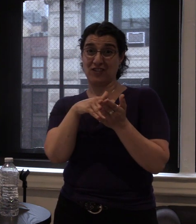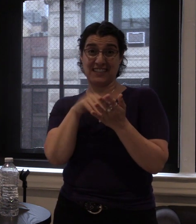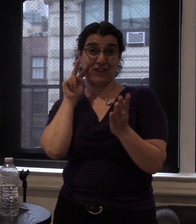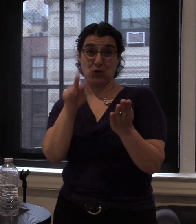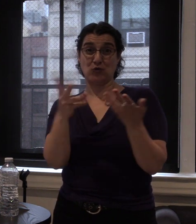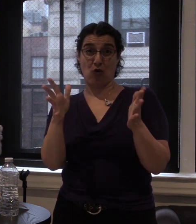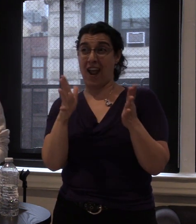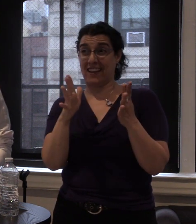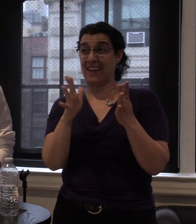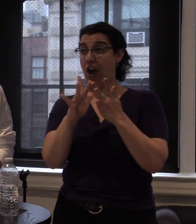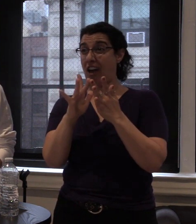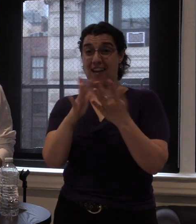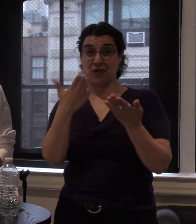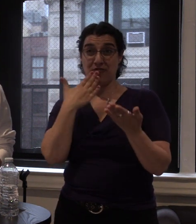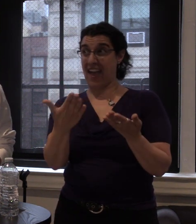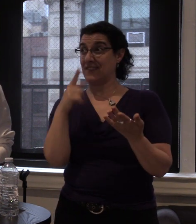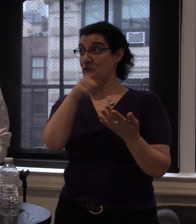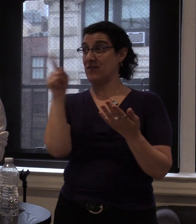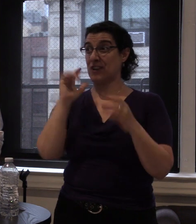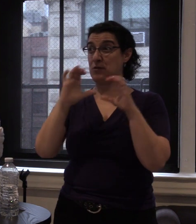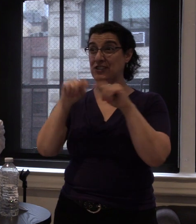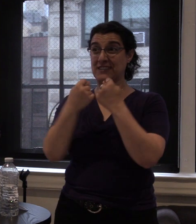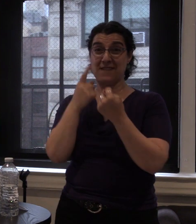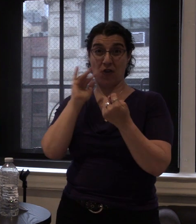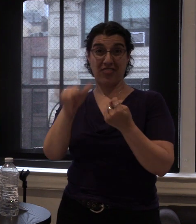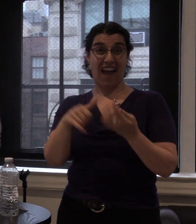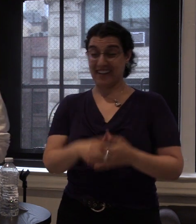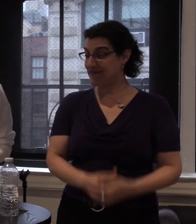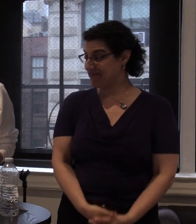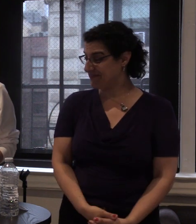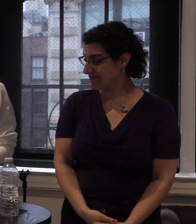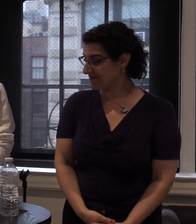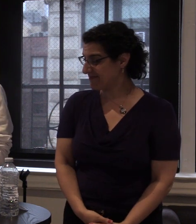online. So thanks to the communications team for that.